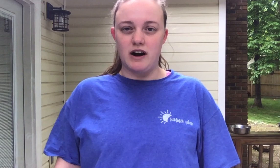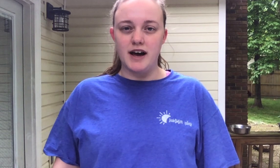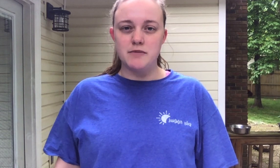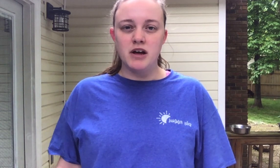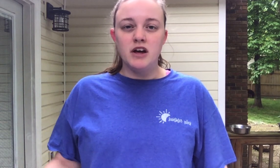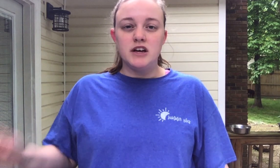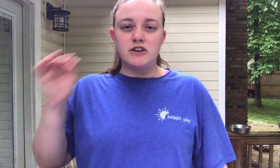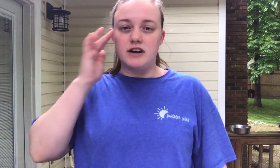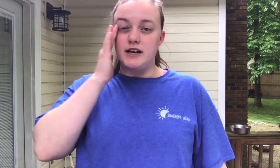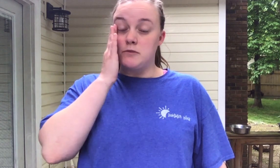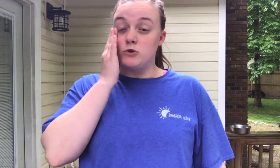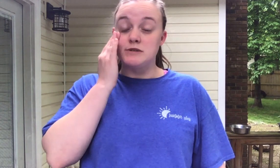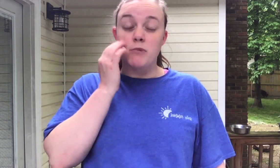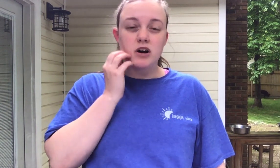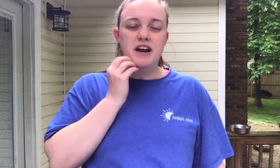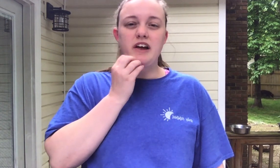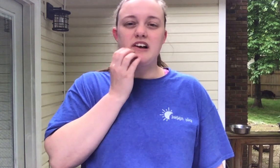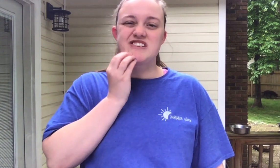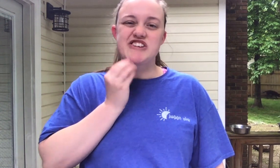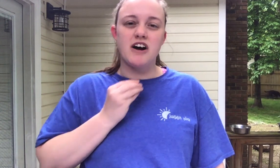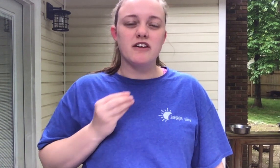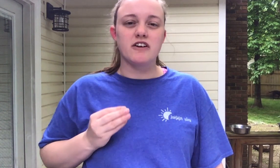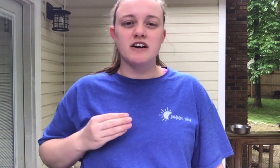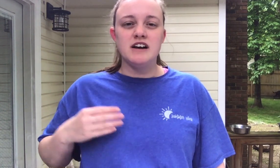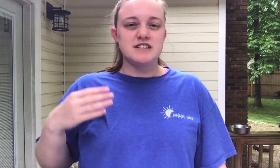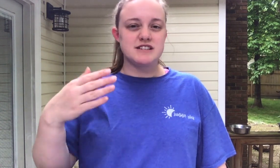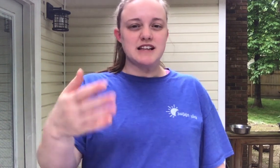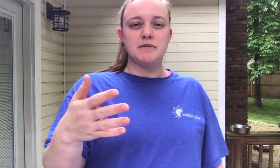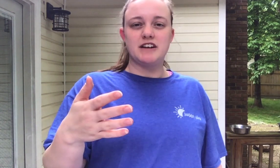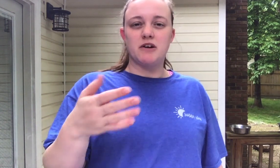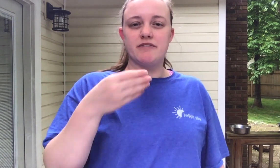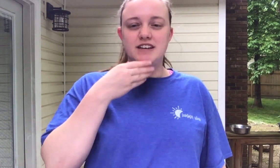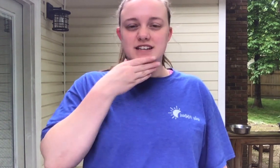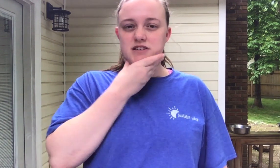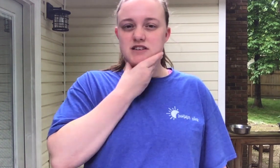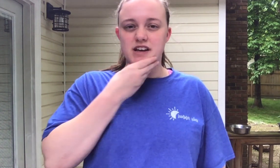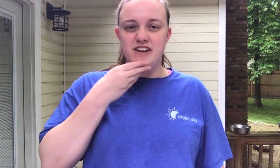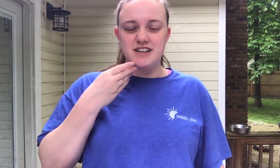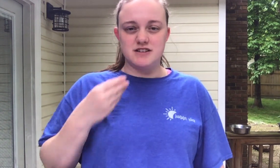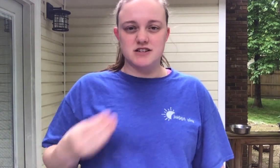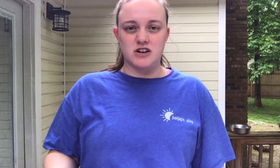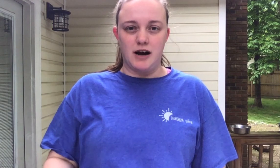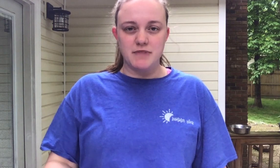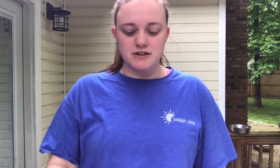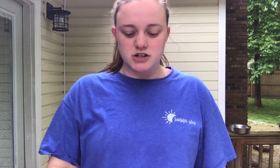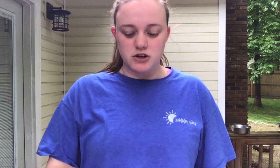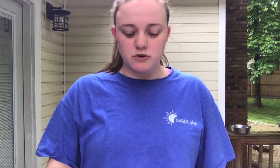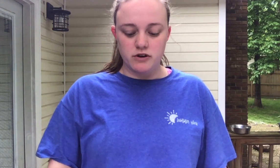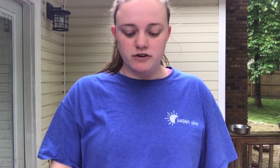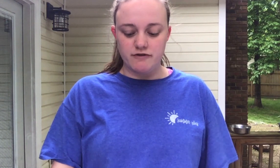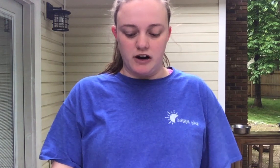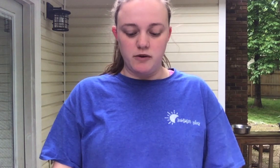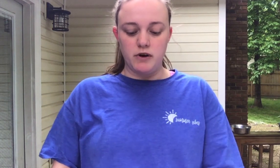describe your animal's markings or color, just let me know if I didn't describe that to you very well.